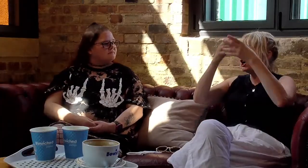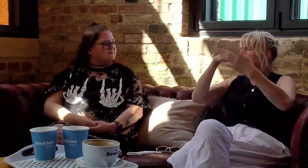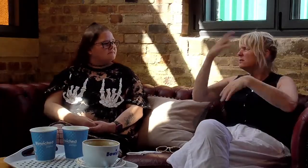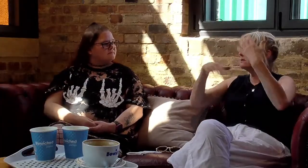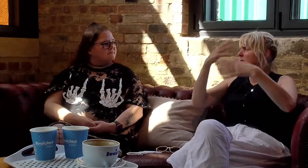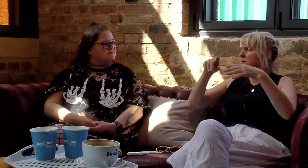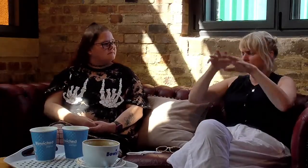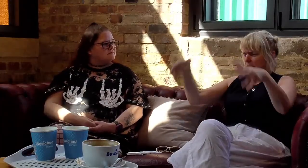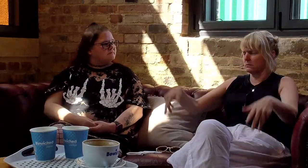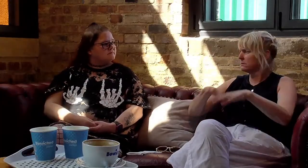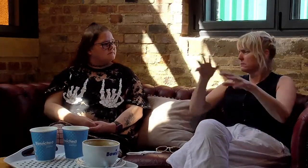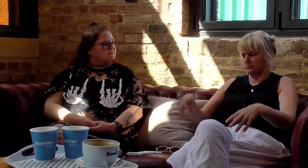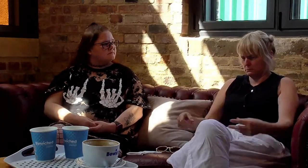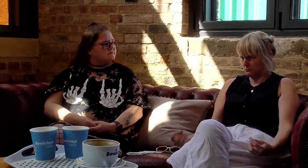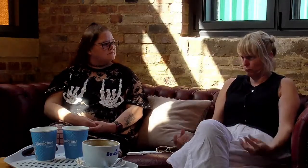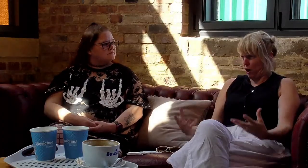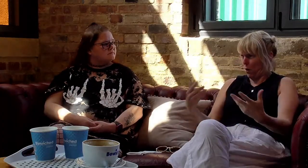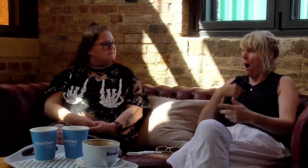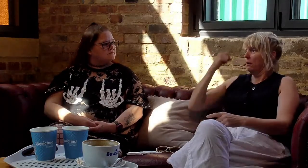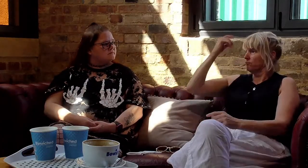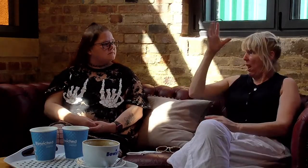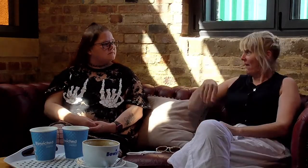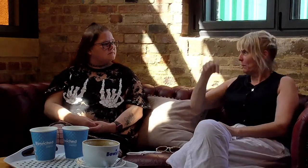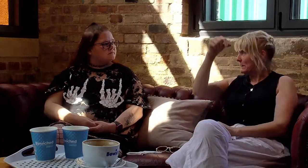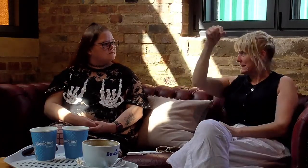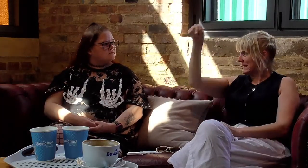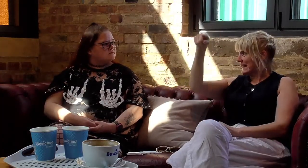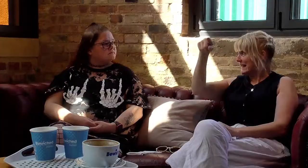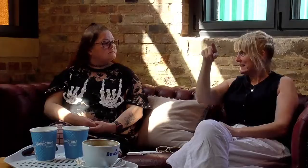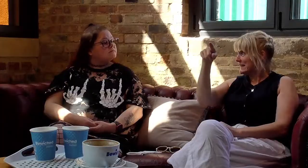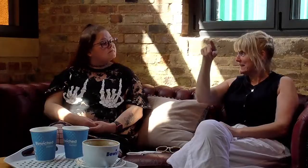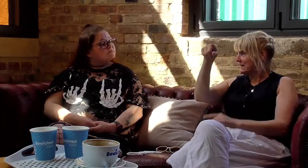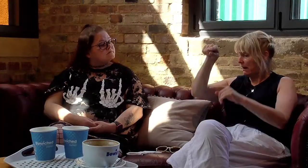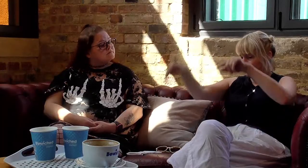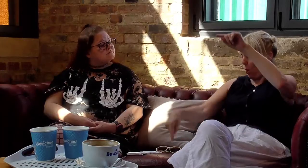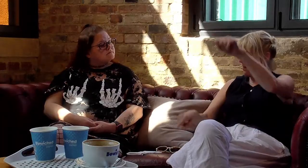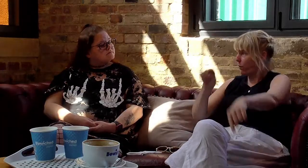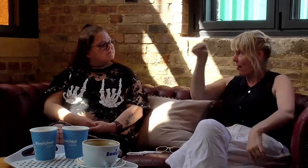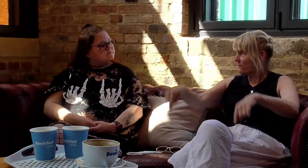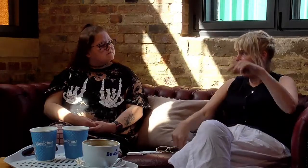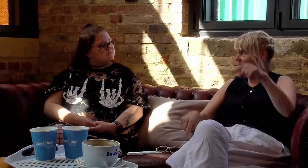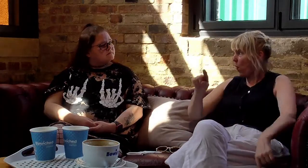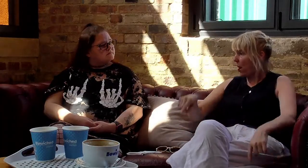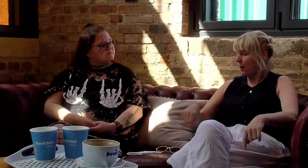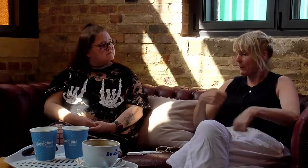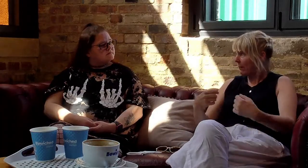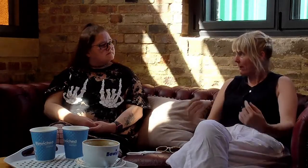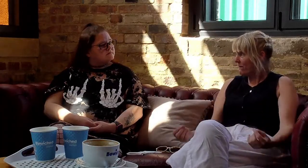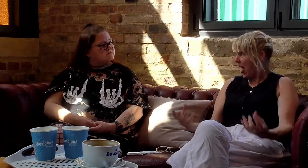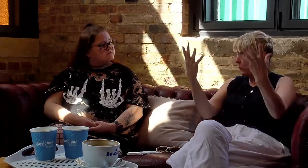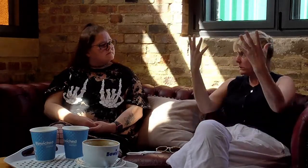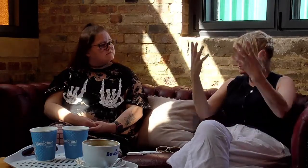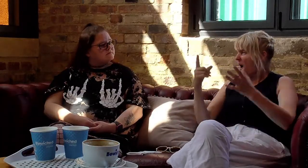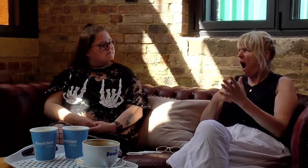I buy some things for like seeds for the birds, and I realise as well that the birds are eating them and they're sort of falling off the bird